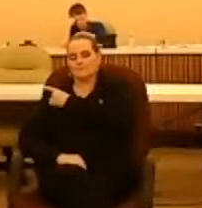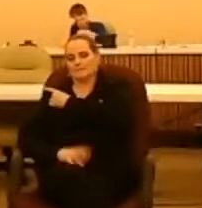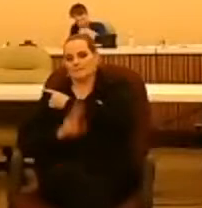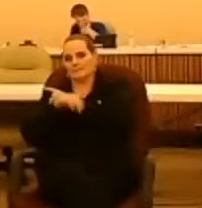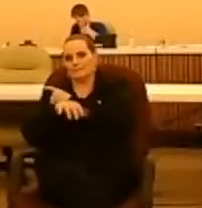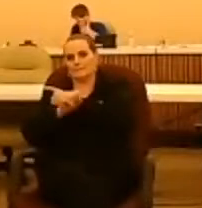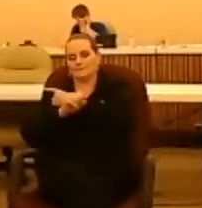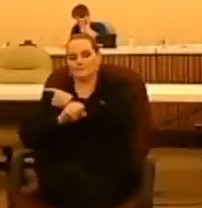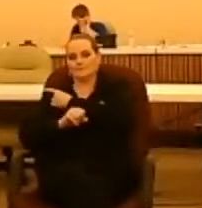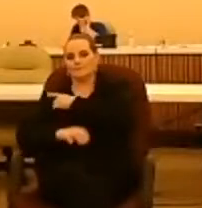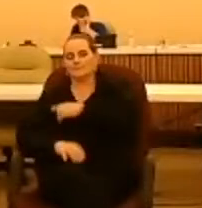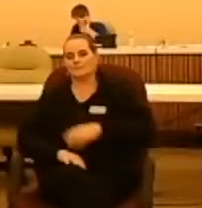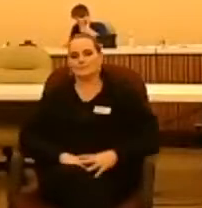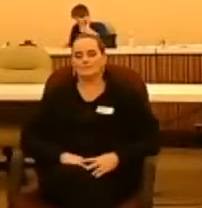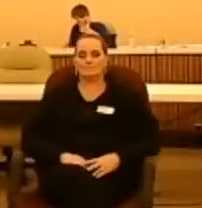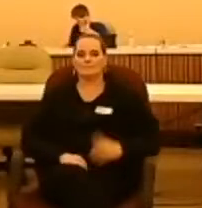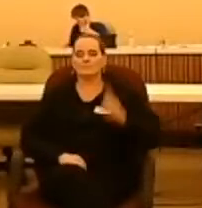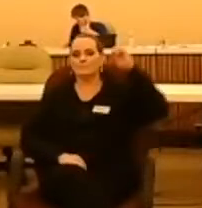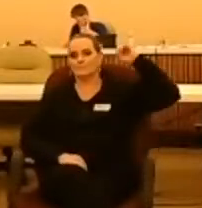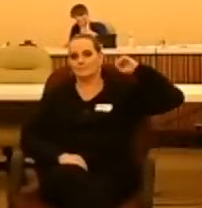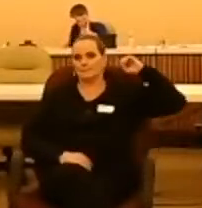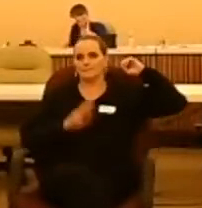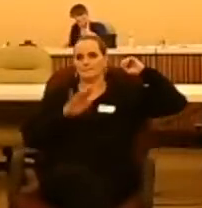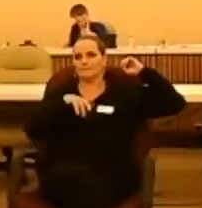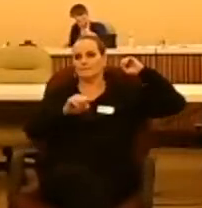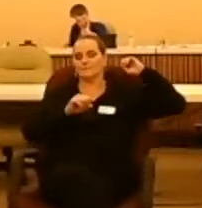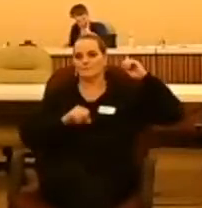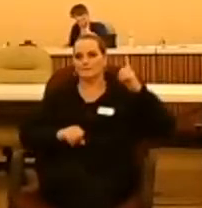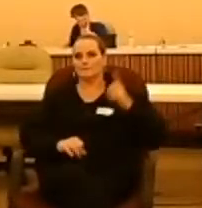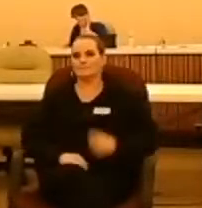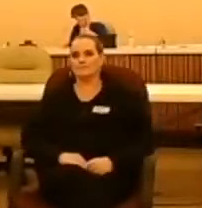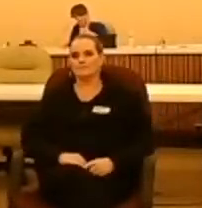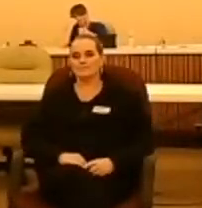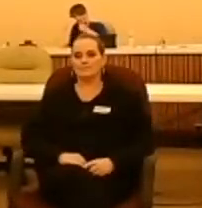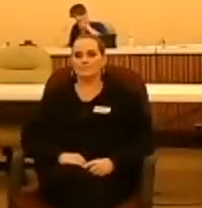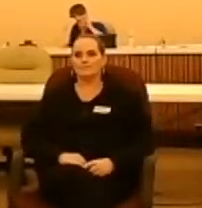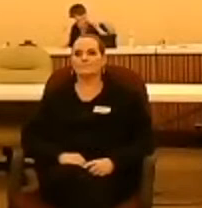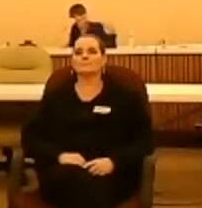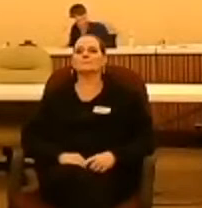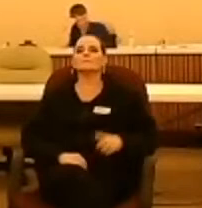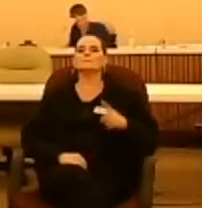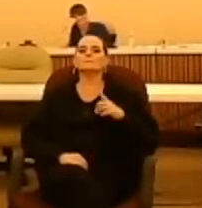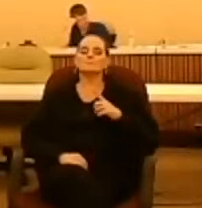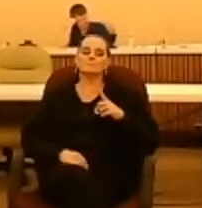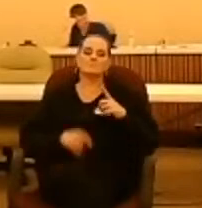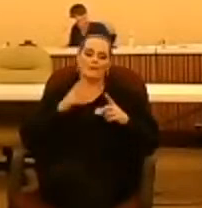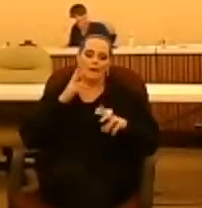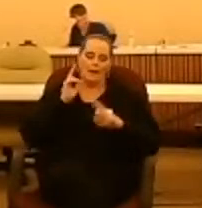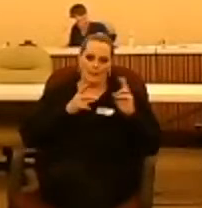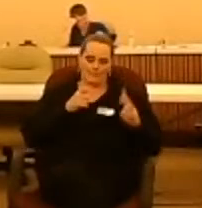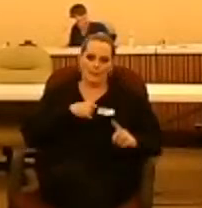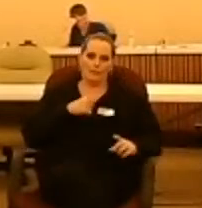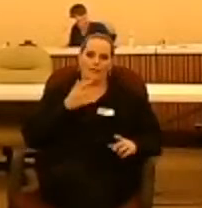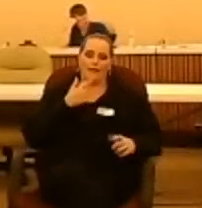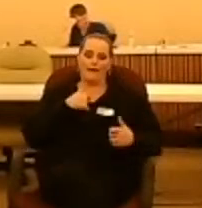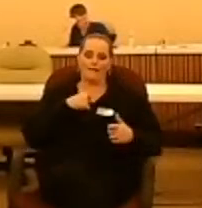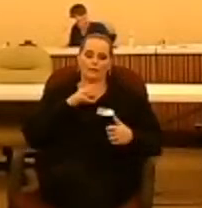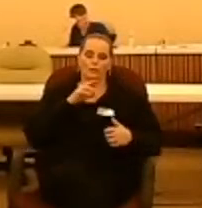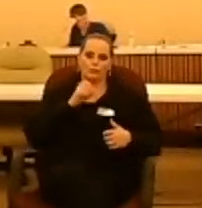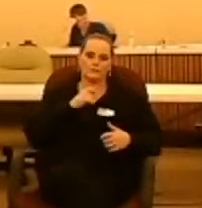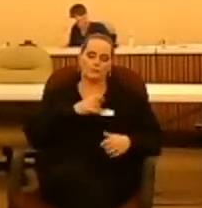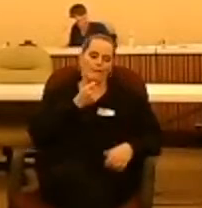Bolsner? Aye. Supervisor Schultz? Aye. Mr. Supervisor, fellow town board members, I have